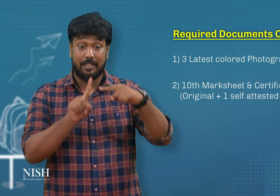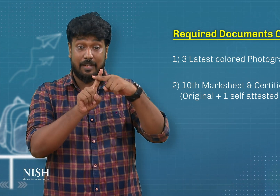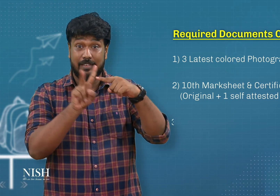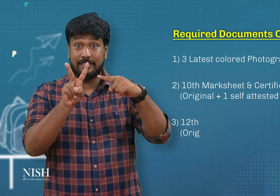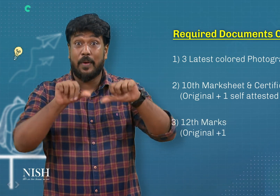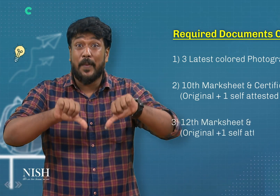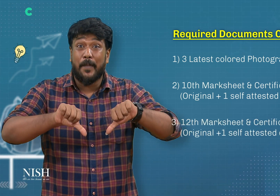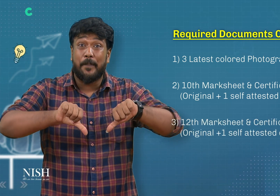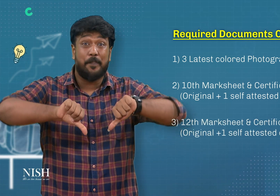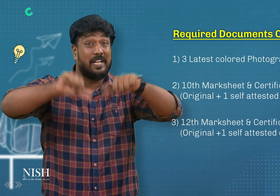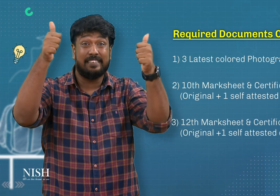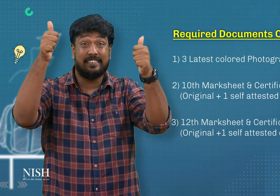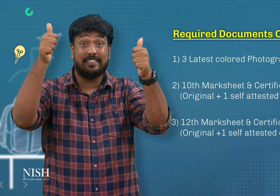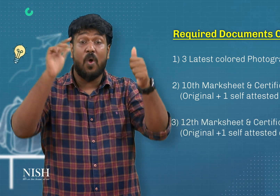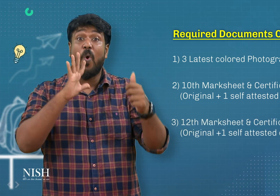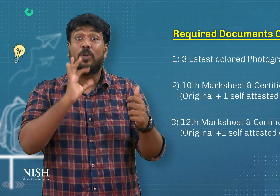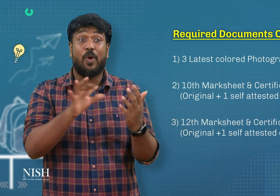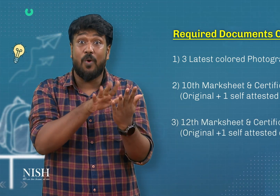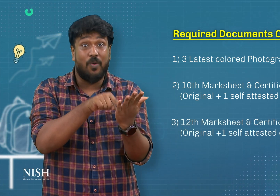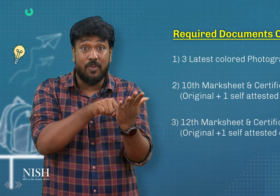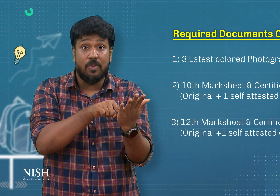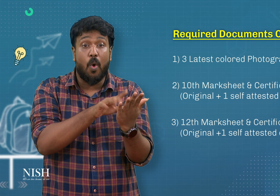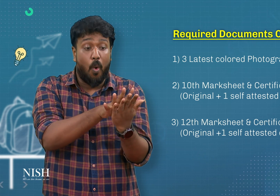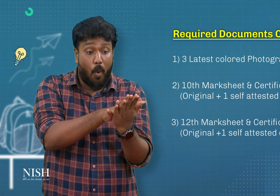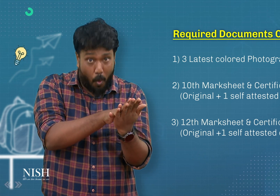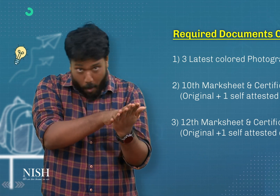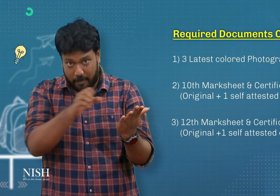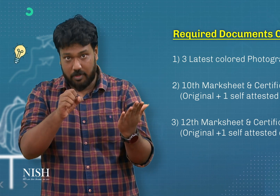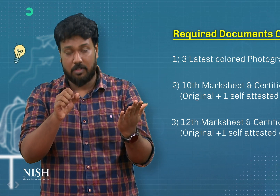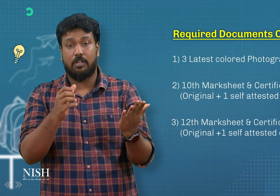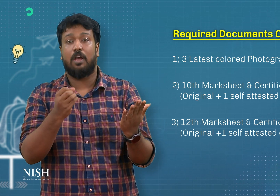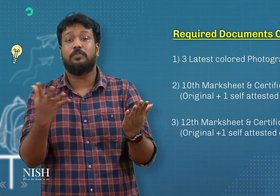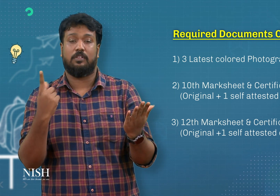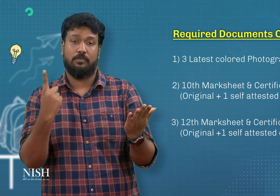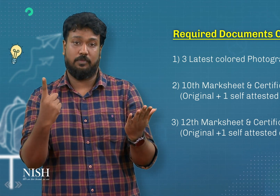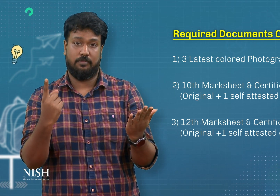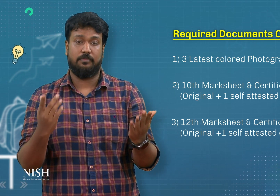12th mark sheet and certificate, original plus 1 attested copy.